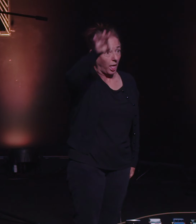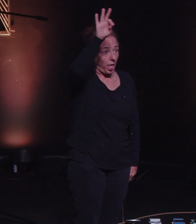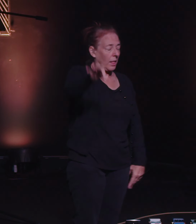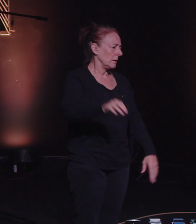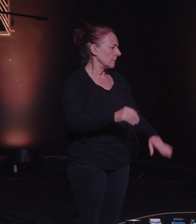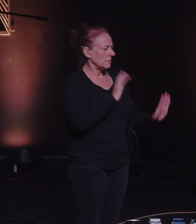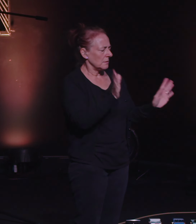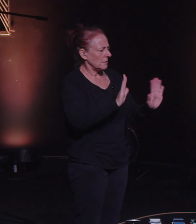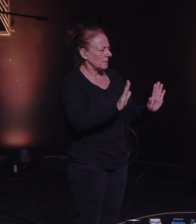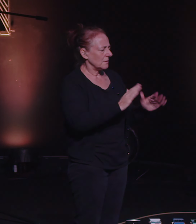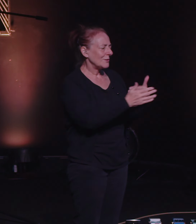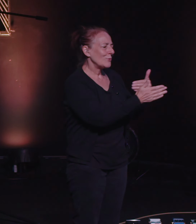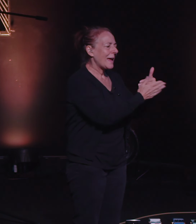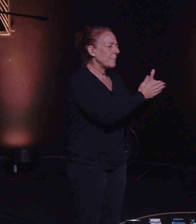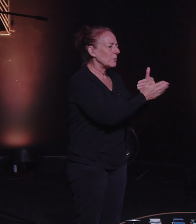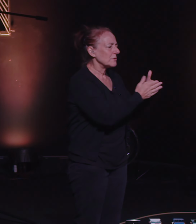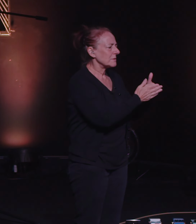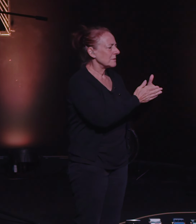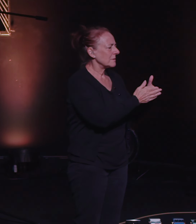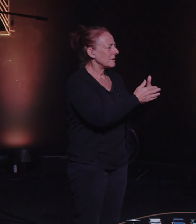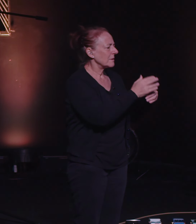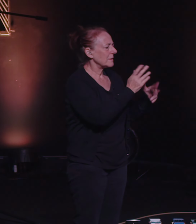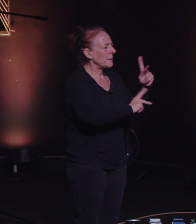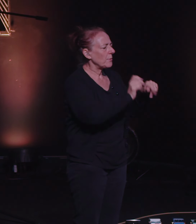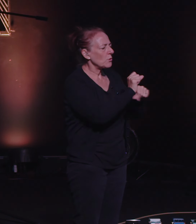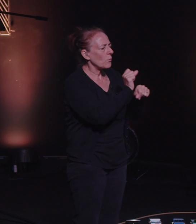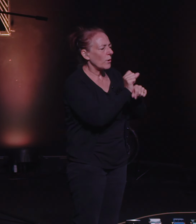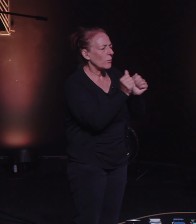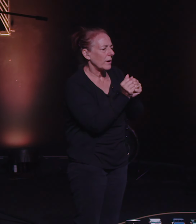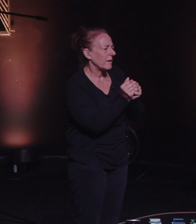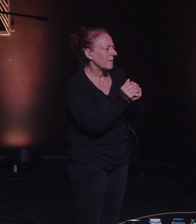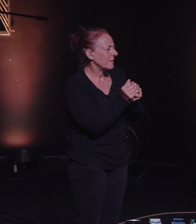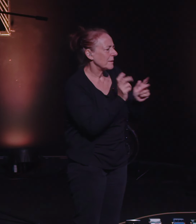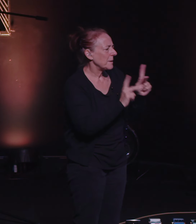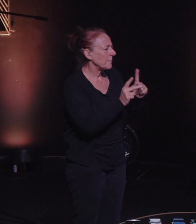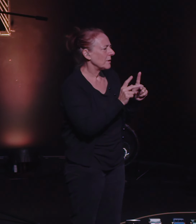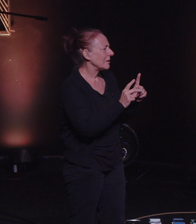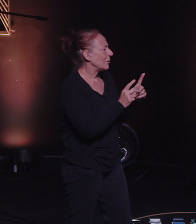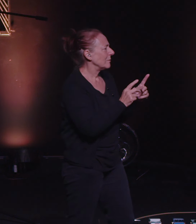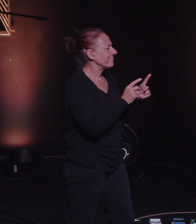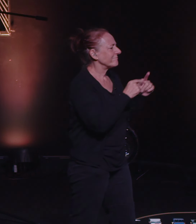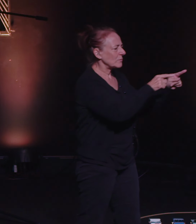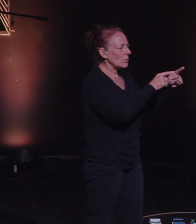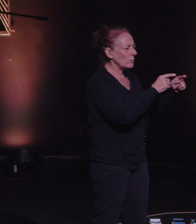about the people you interact with every day. Who do you have an opportunity to share the good news of Christ with?